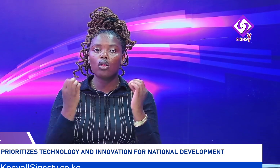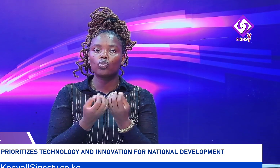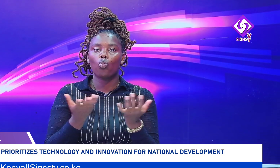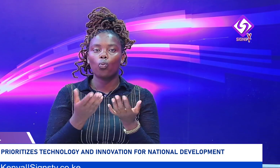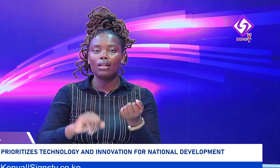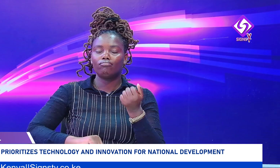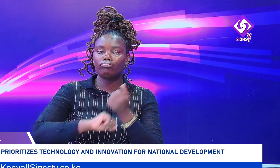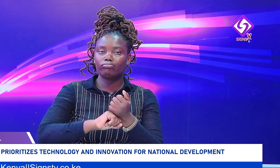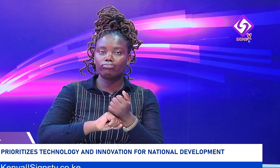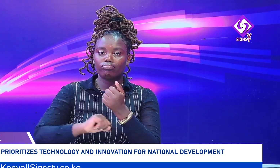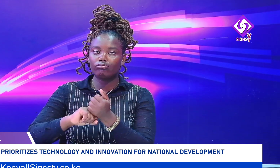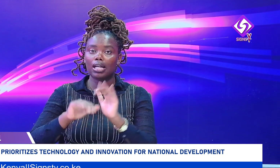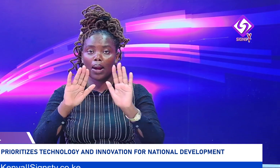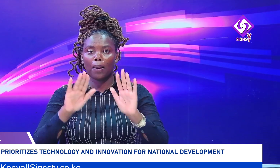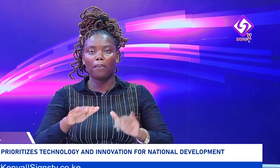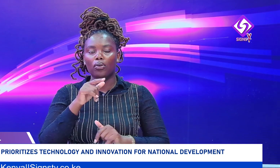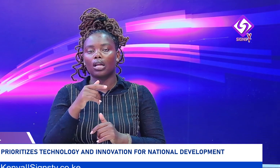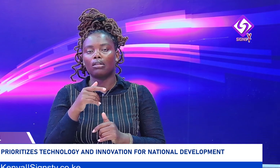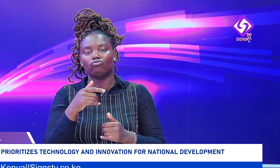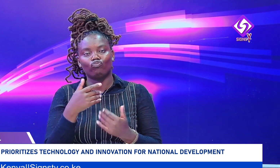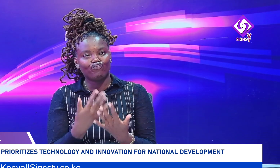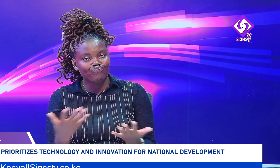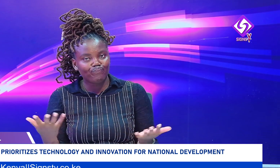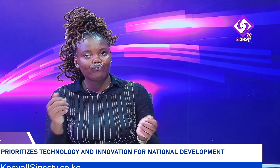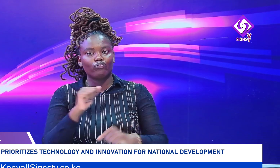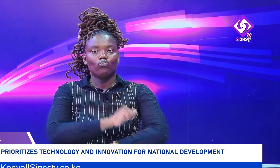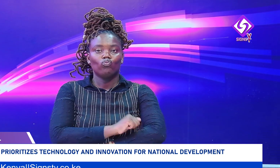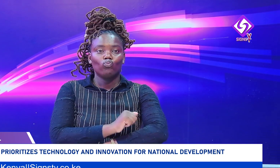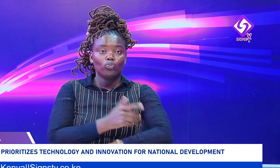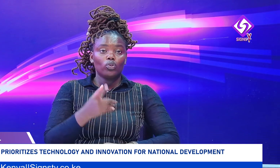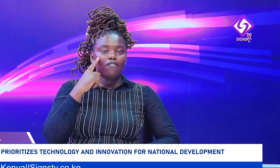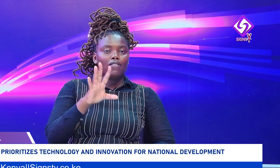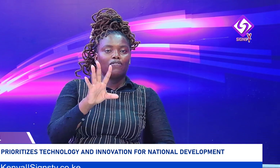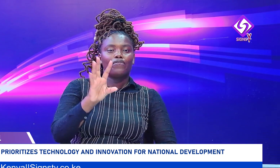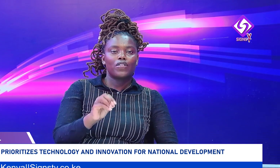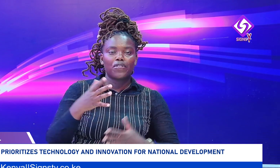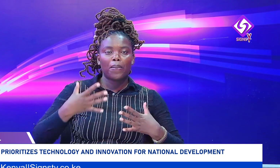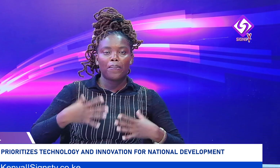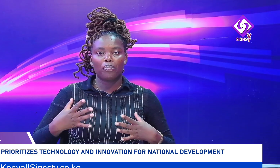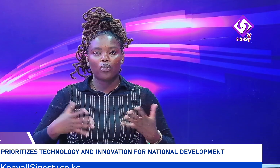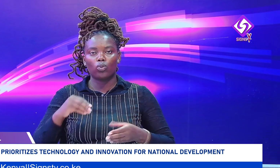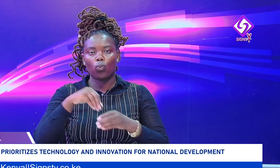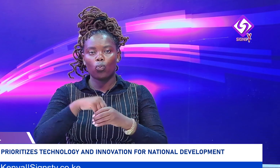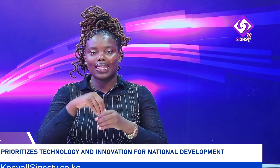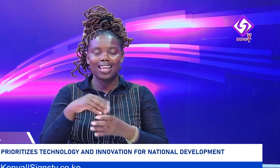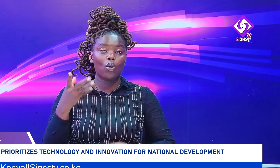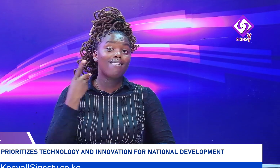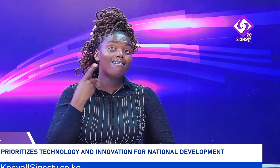Unlimited Community-Based Organization, CBO, has donated essential school supplies to 50 vulnerable pupils